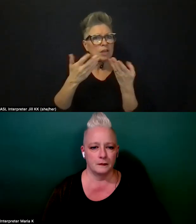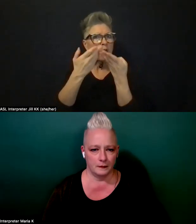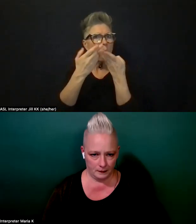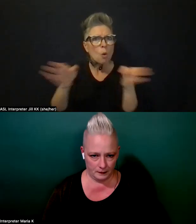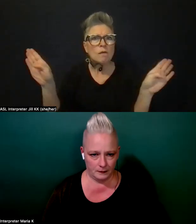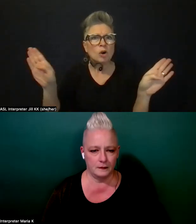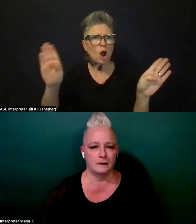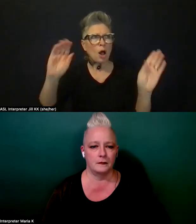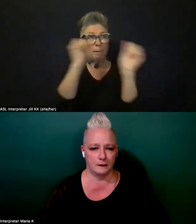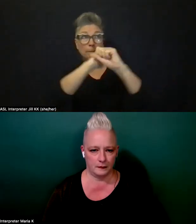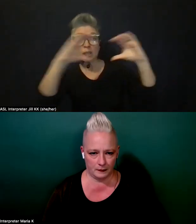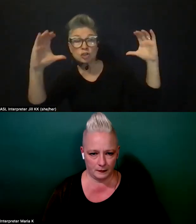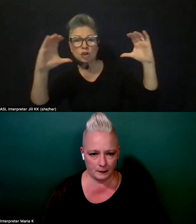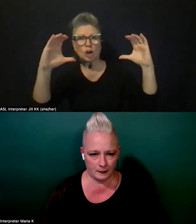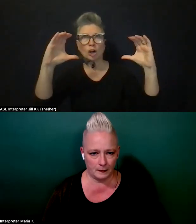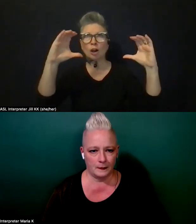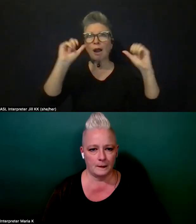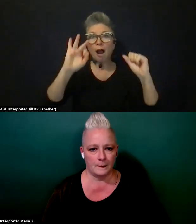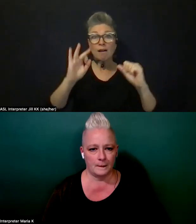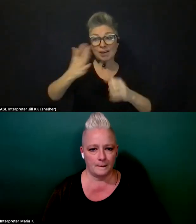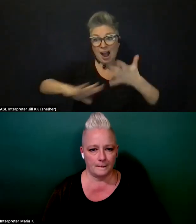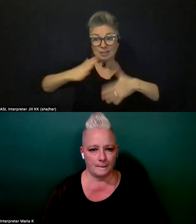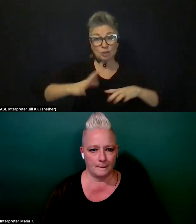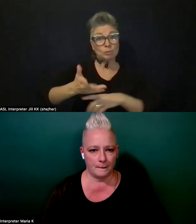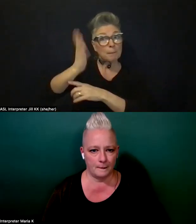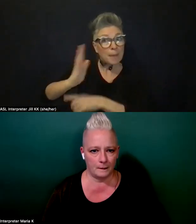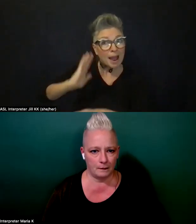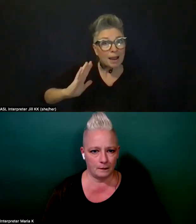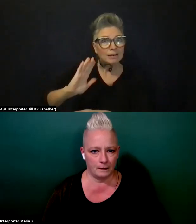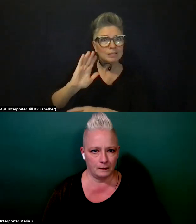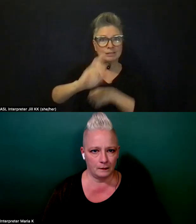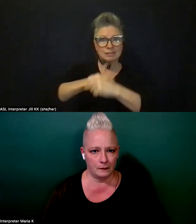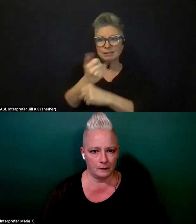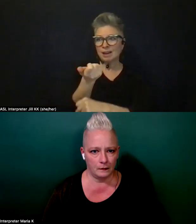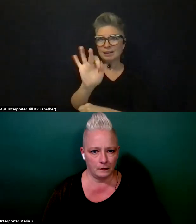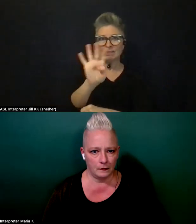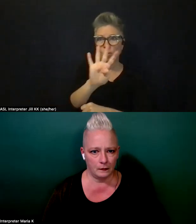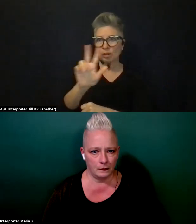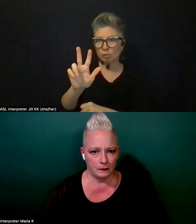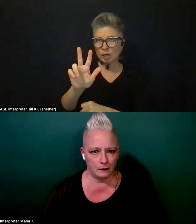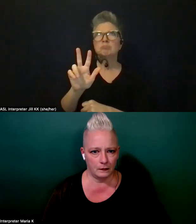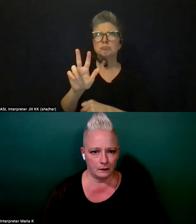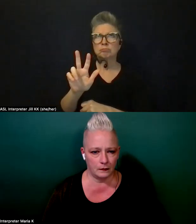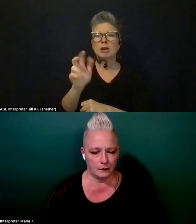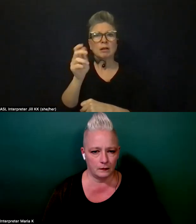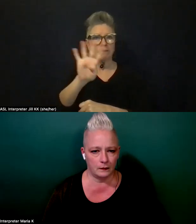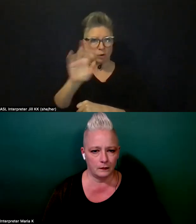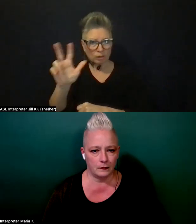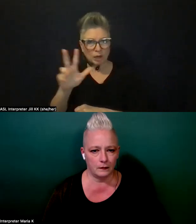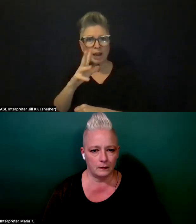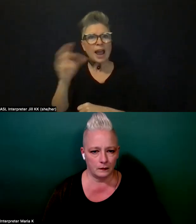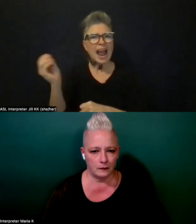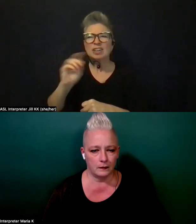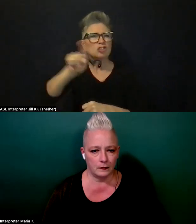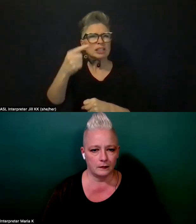of cartoon back in 1943, no, 43, and present of the